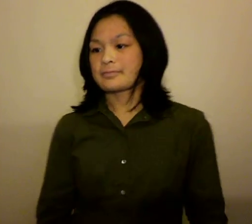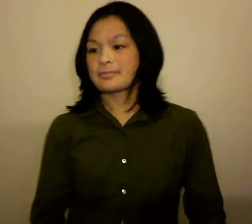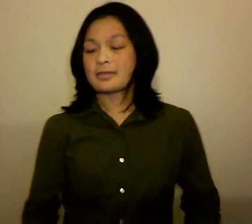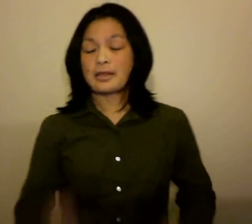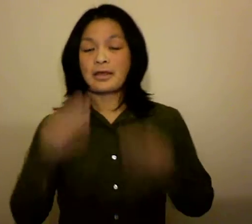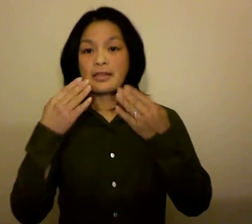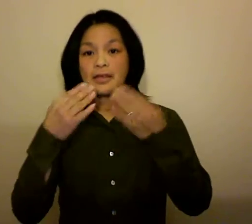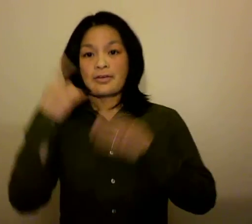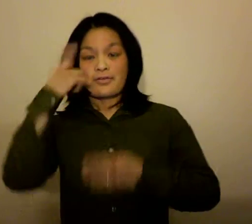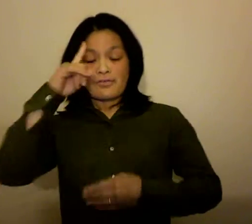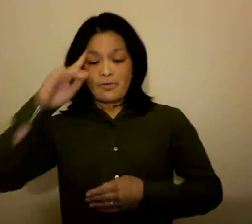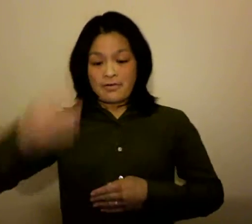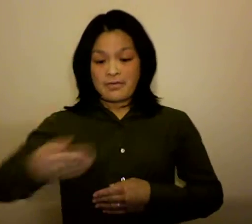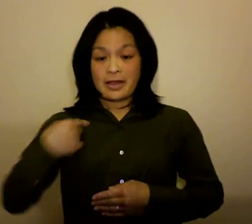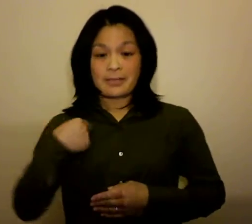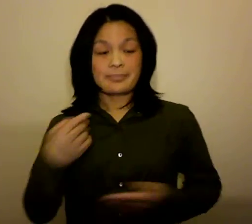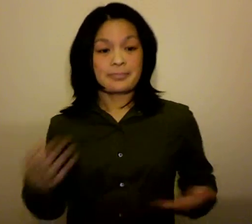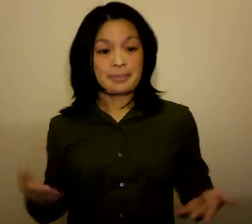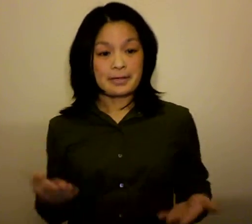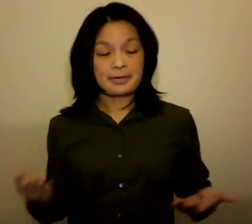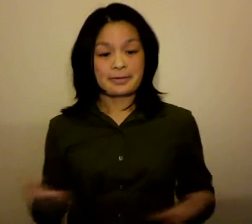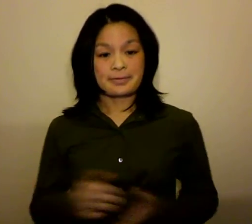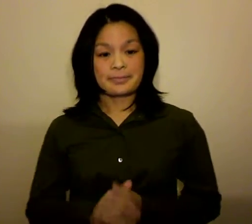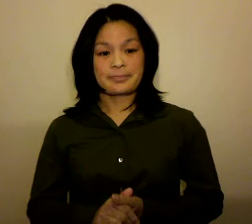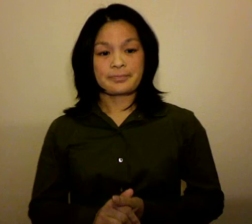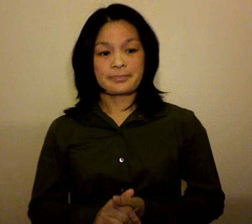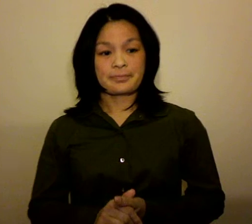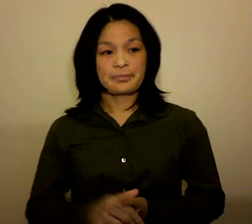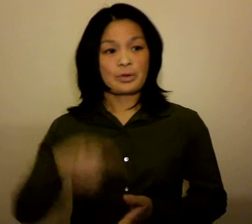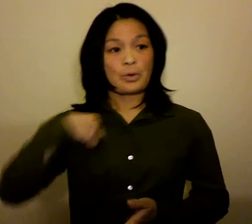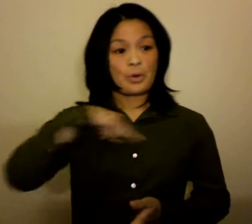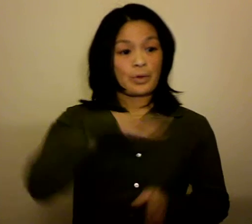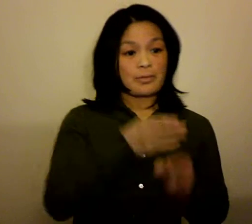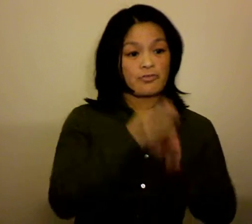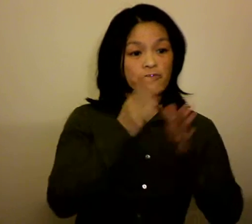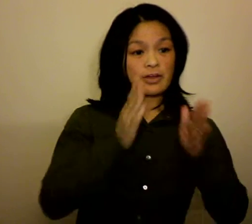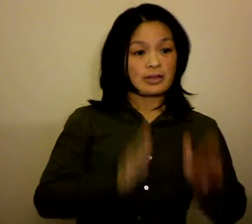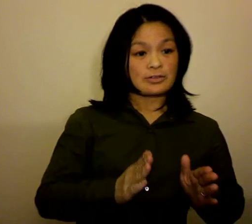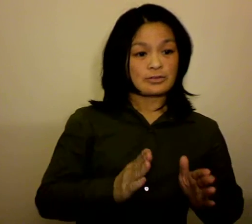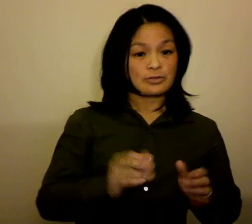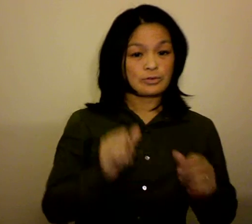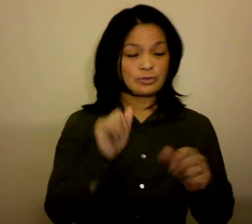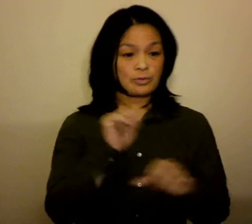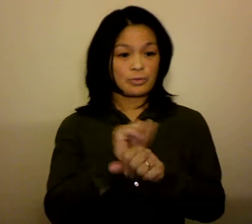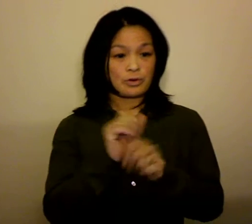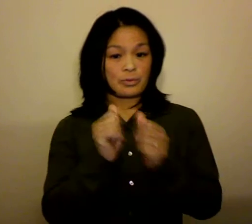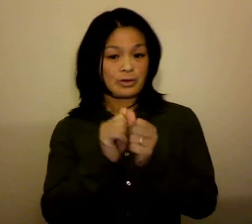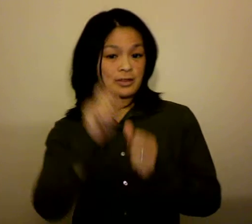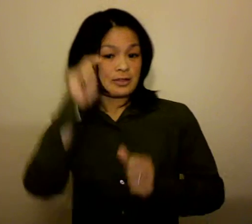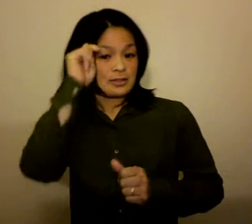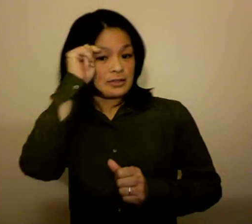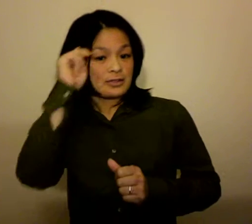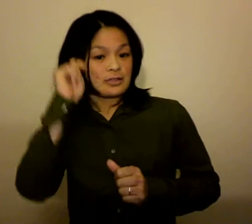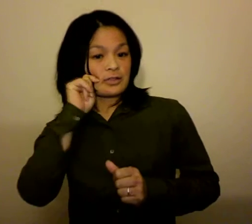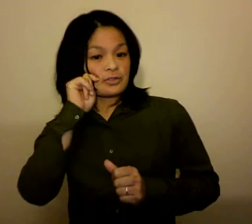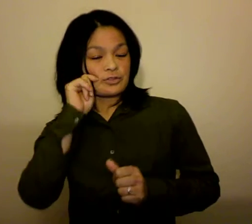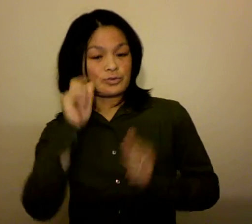Thank you for inviting me here today. As professionals working with teenagers of diverse ethnic backgrounds, it is imperative that you help